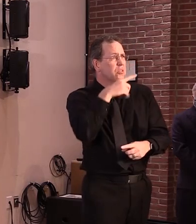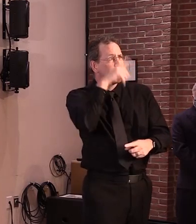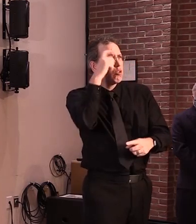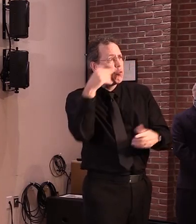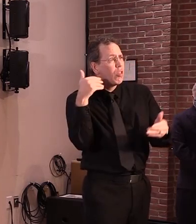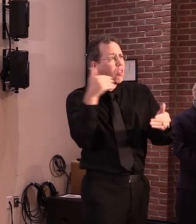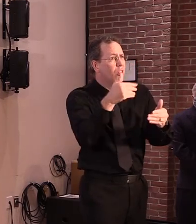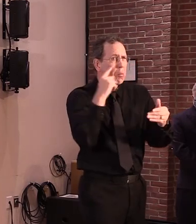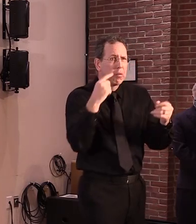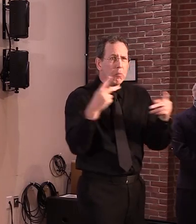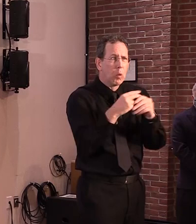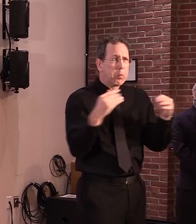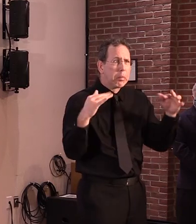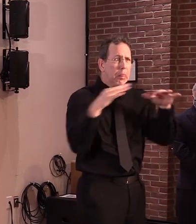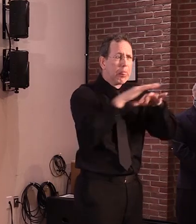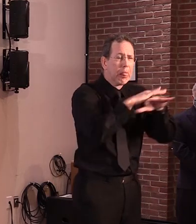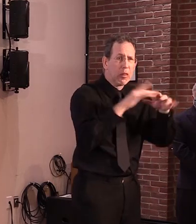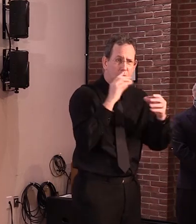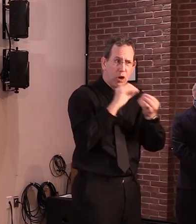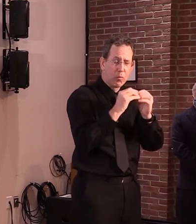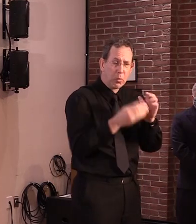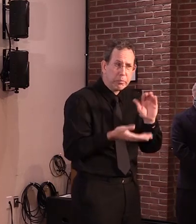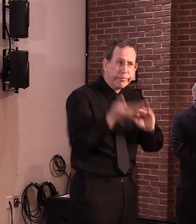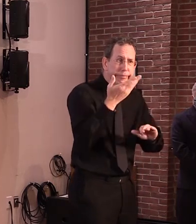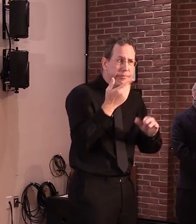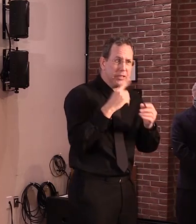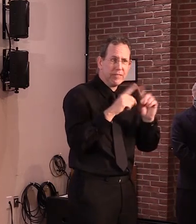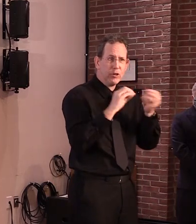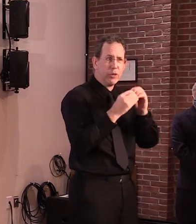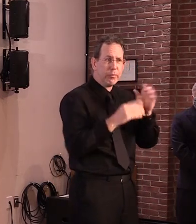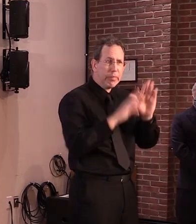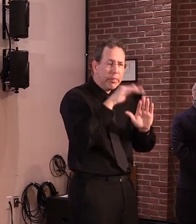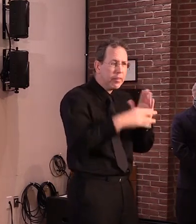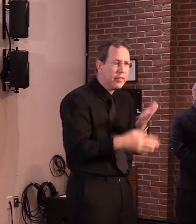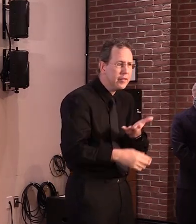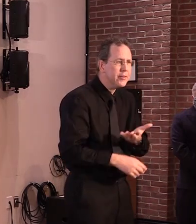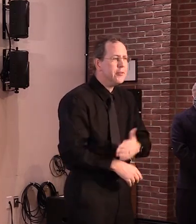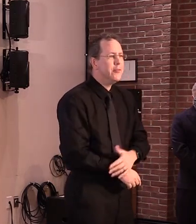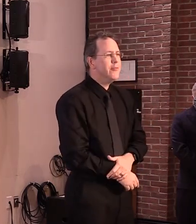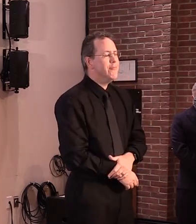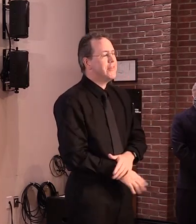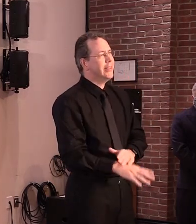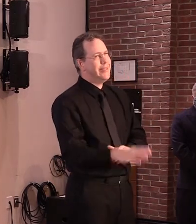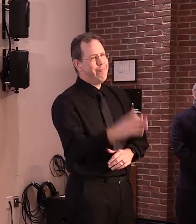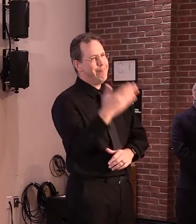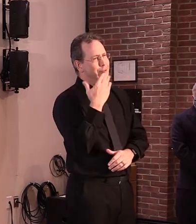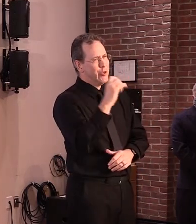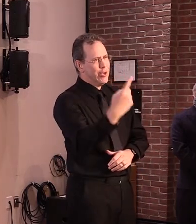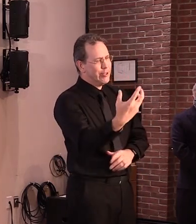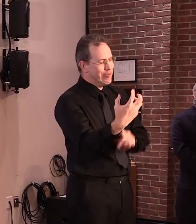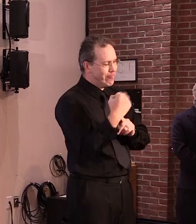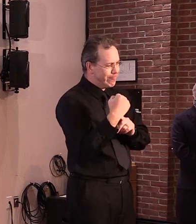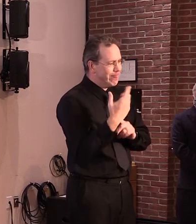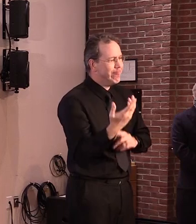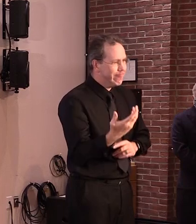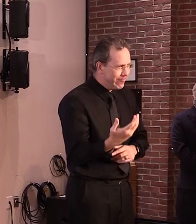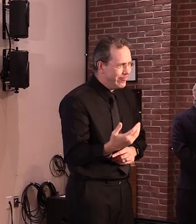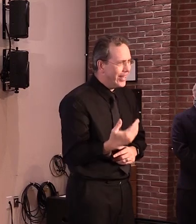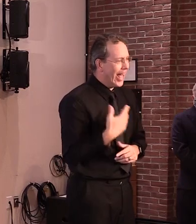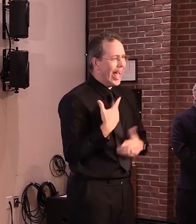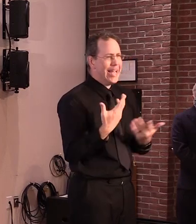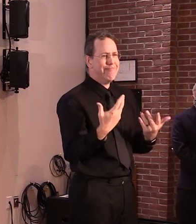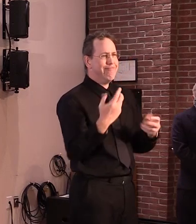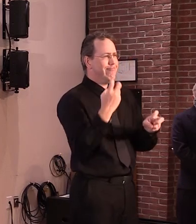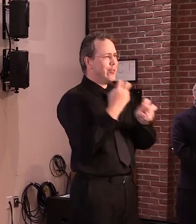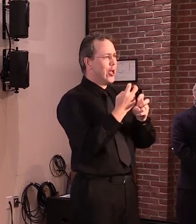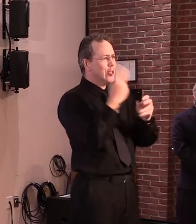but as you can imagine, both trying to understand how slowly or how quickly these trends might be going down, and also you'll notice that each one of